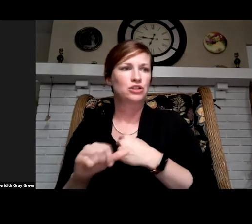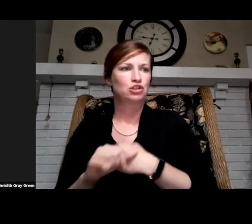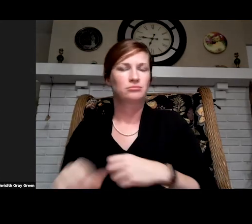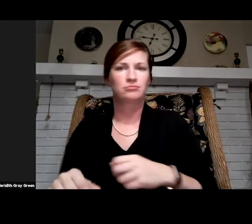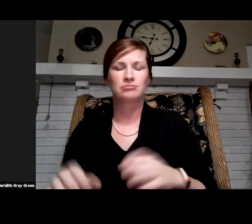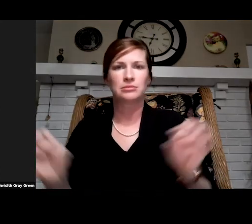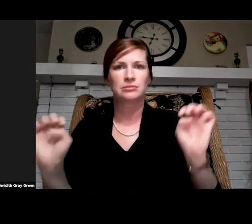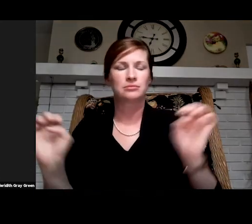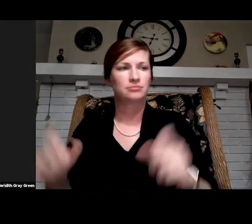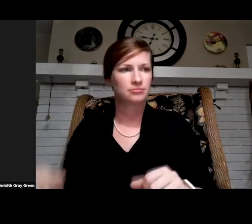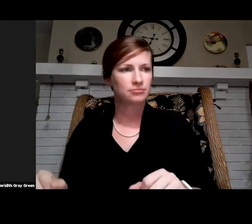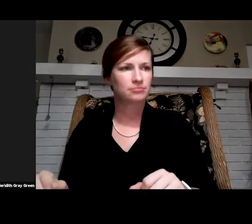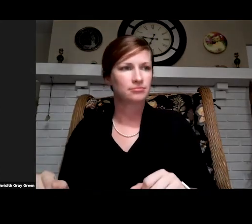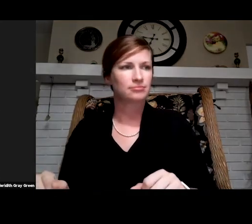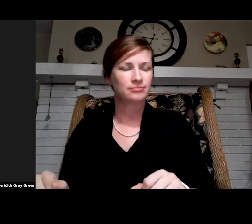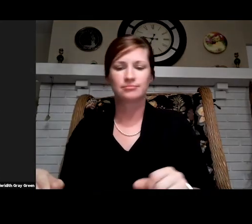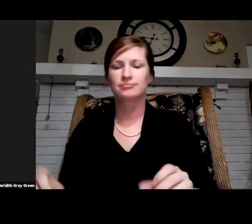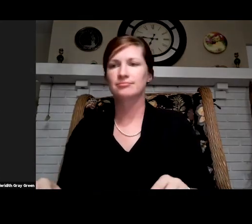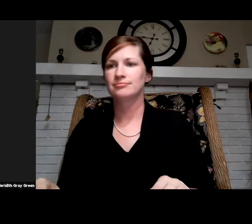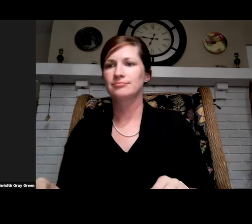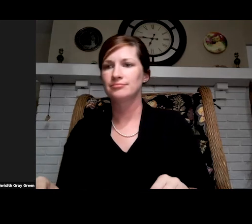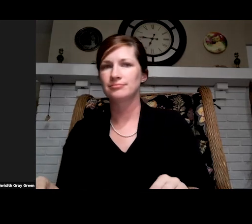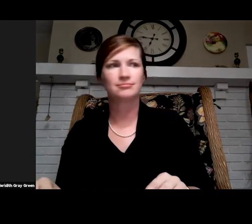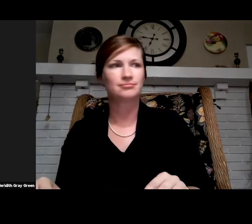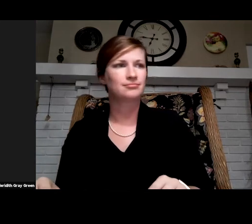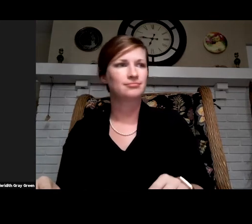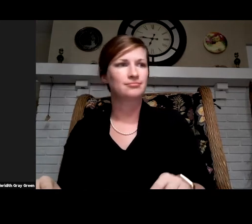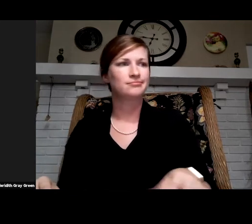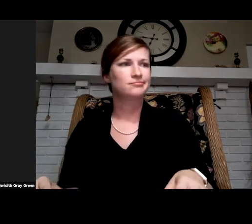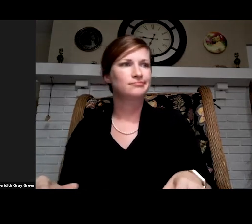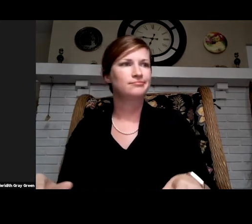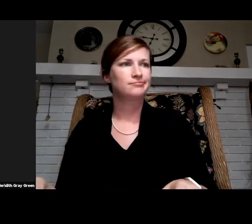Orange means warning, danger, emergency.